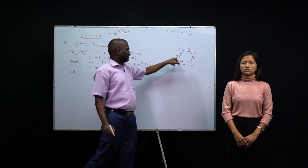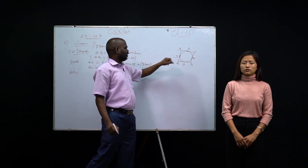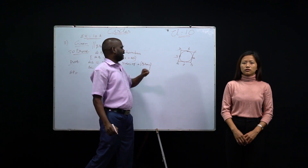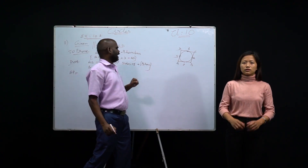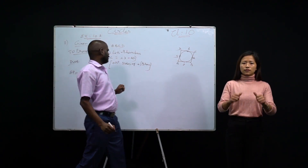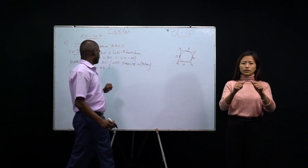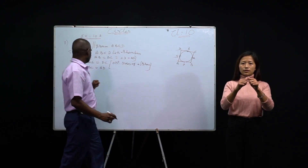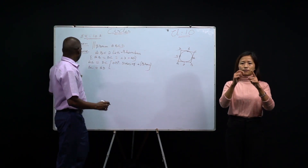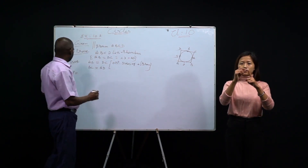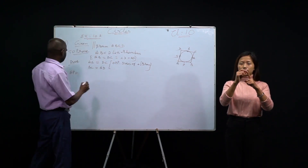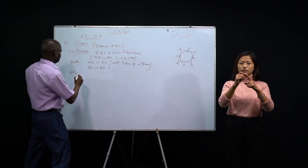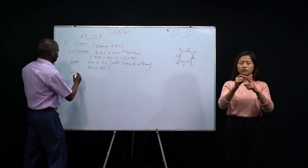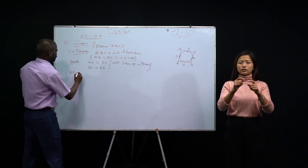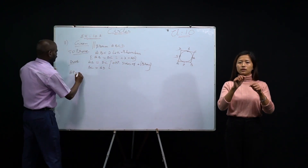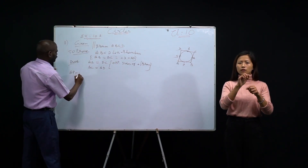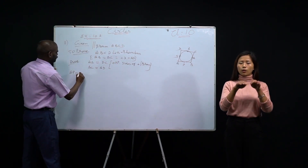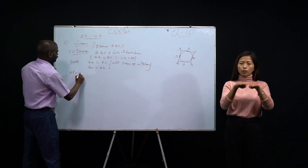AP equal to AS.